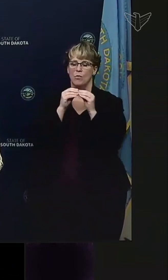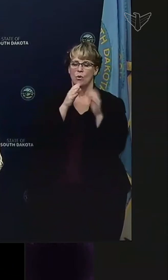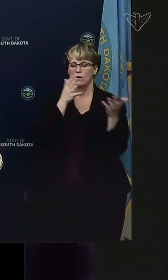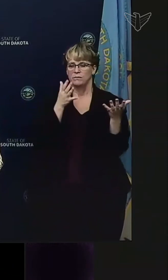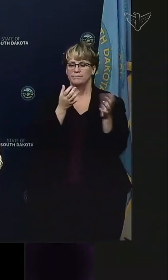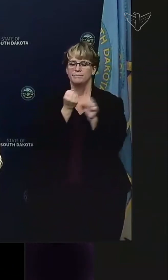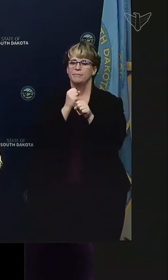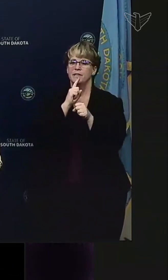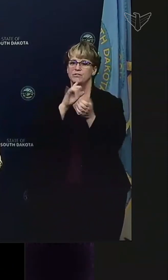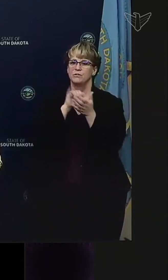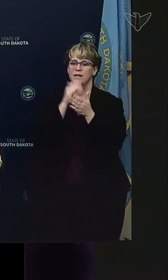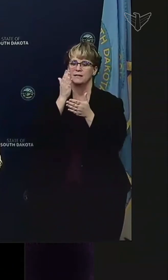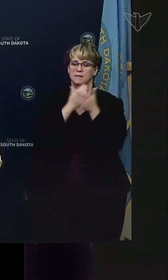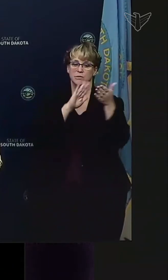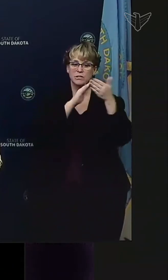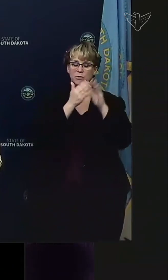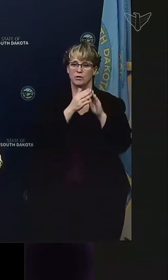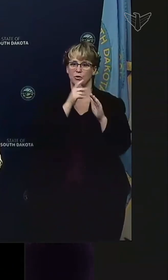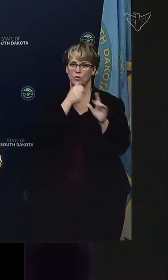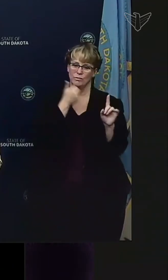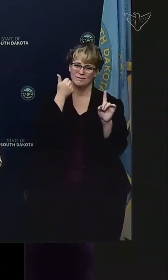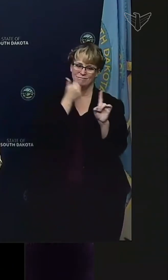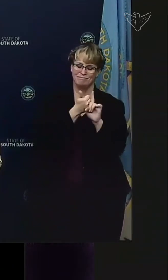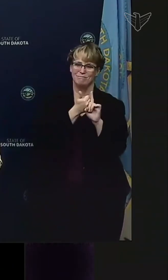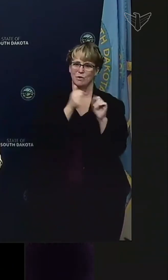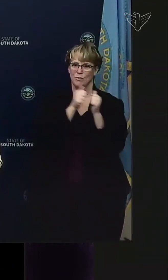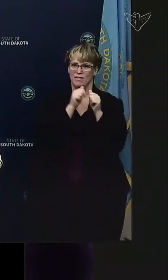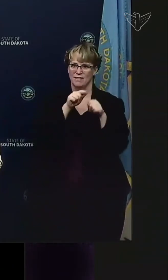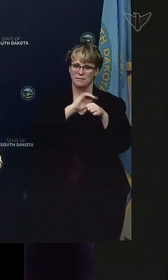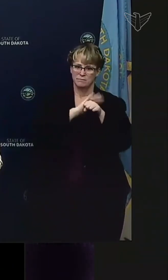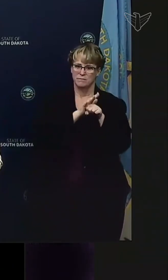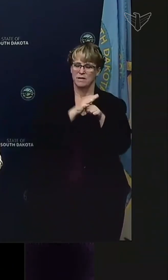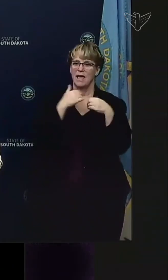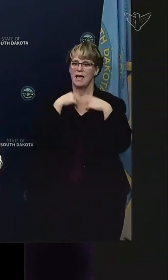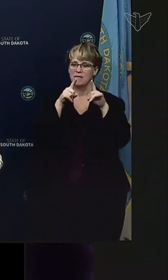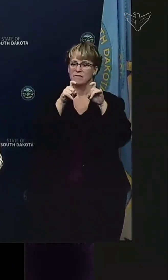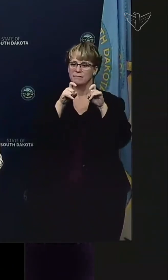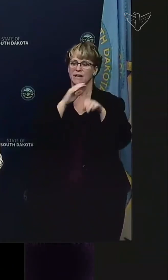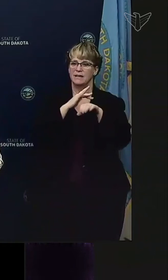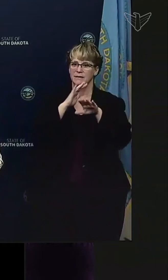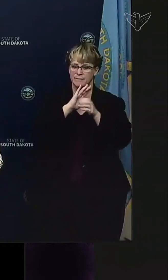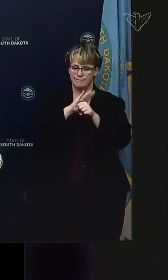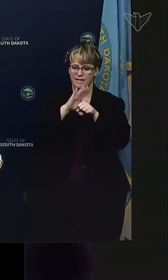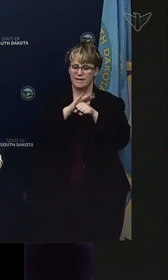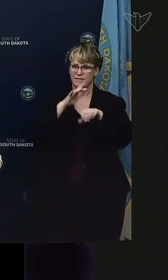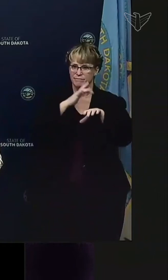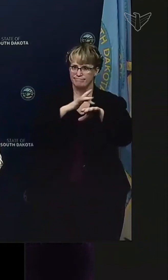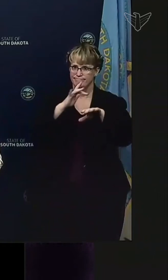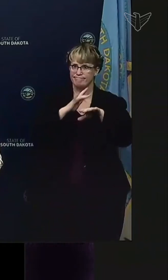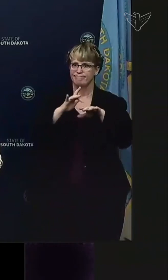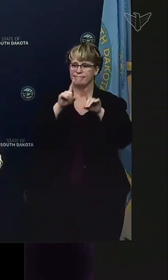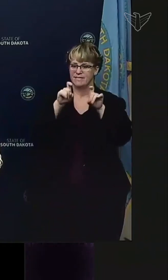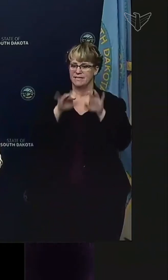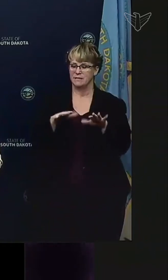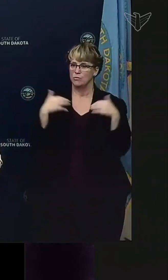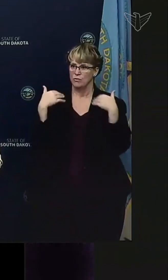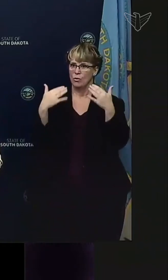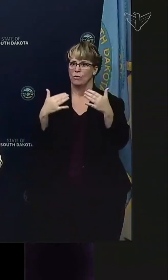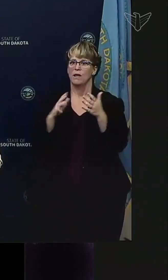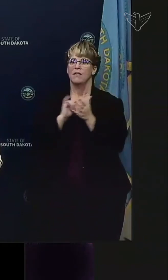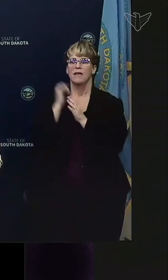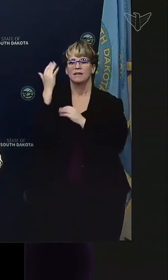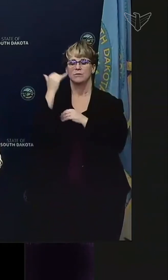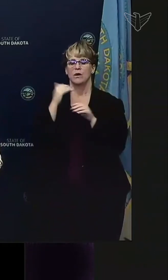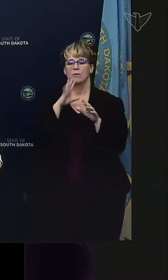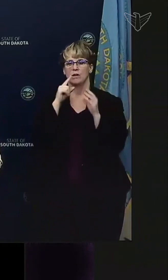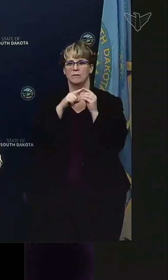wanted to make sure that some of our communities that have been hardest hit by this have the testing capacity needed moving forward. So that's why we focused on